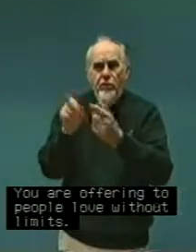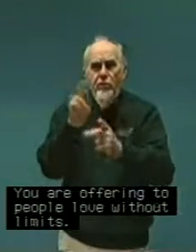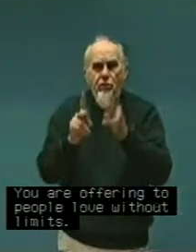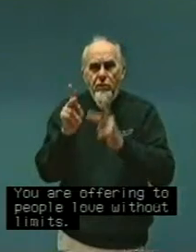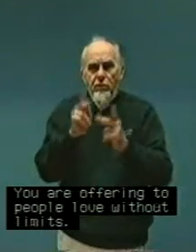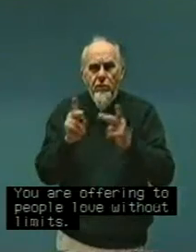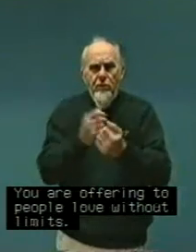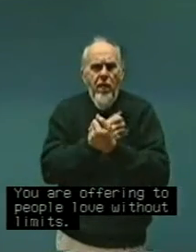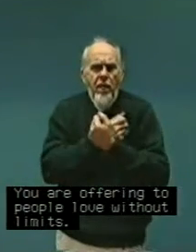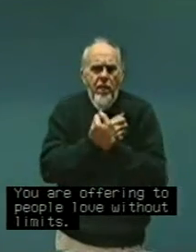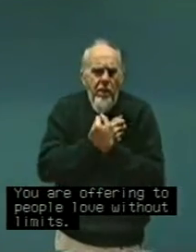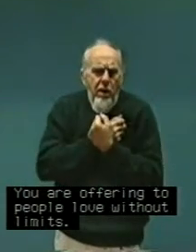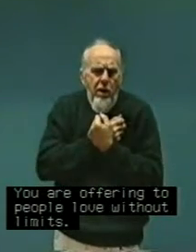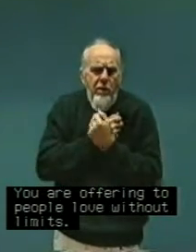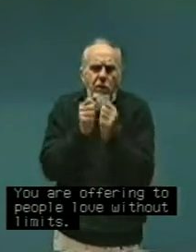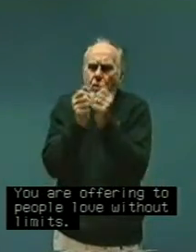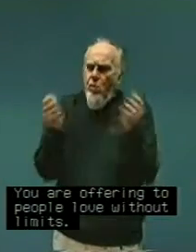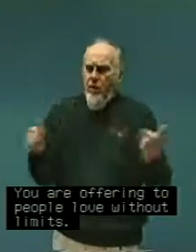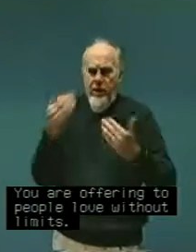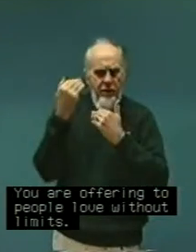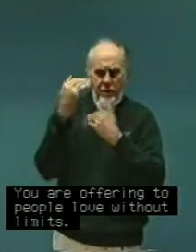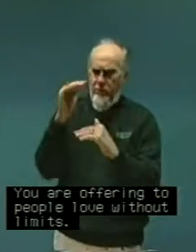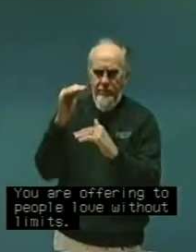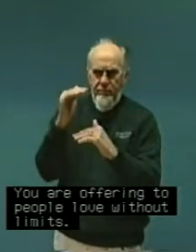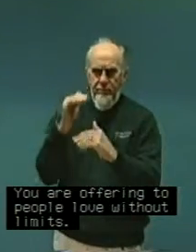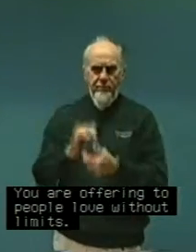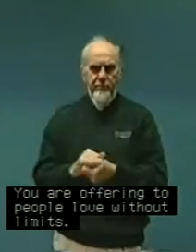You are offering to people love without limits,